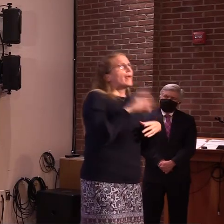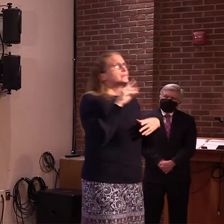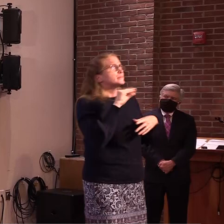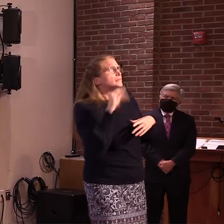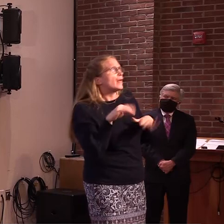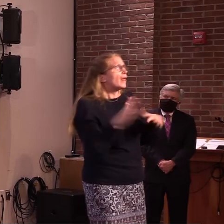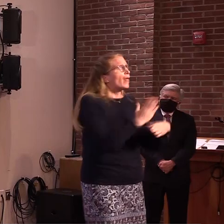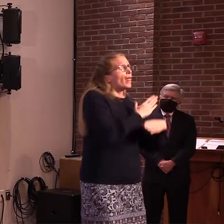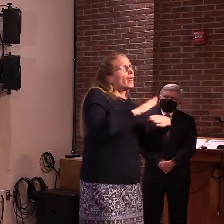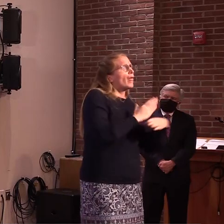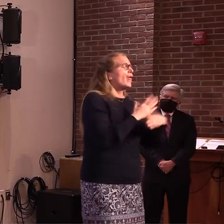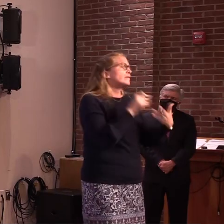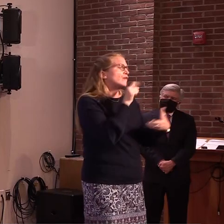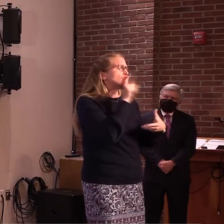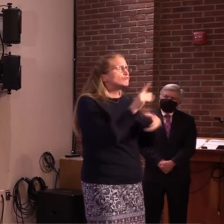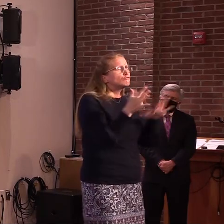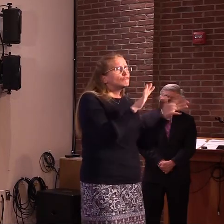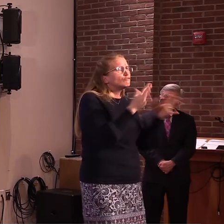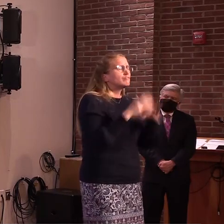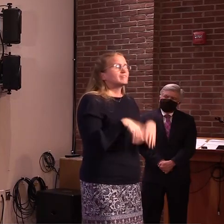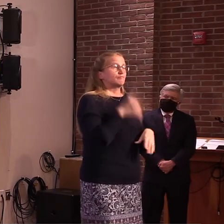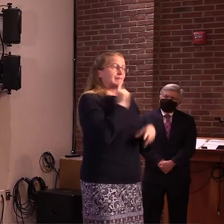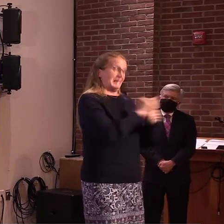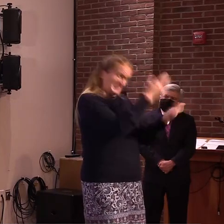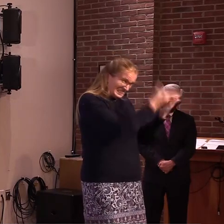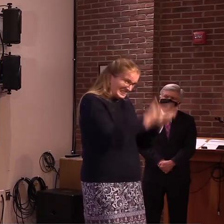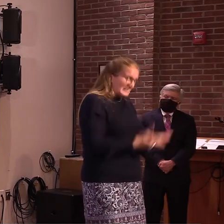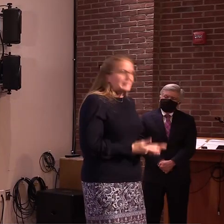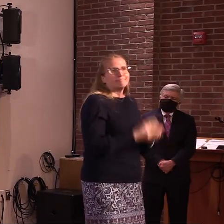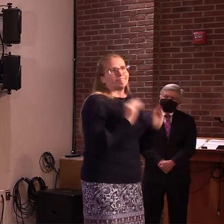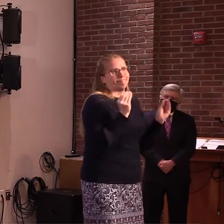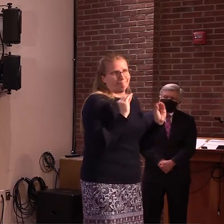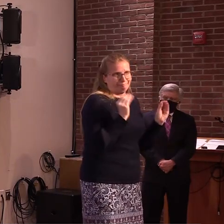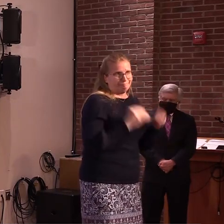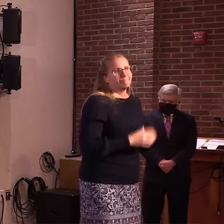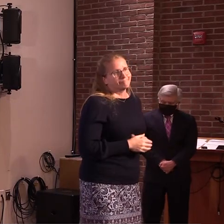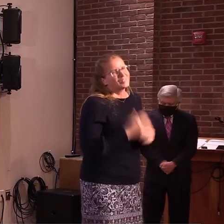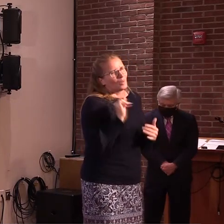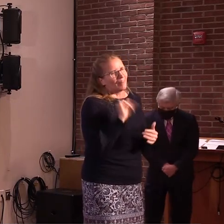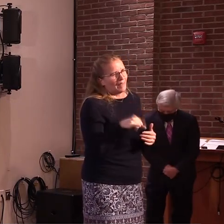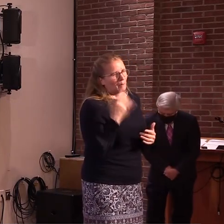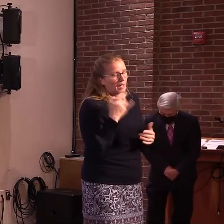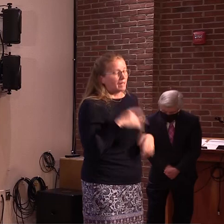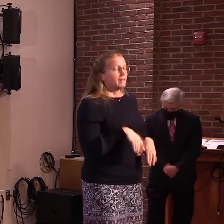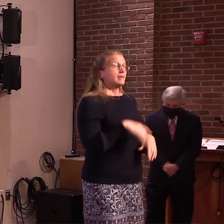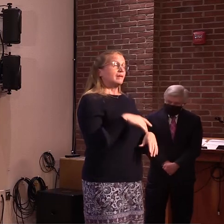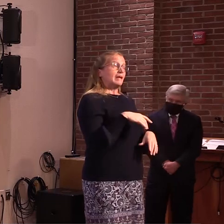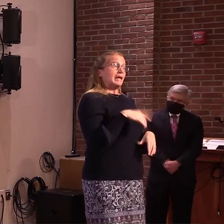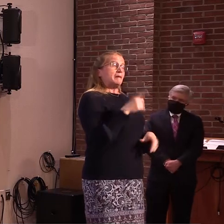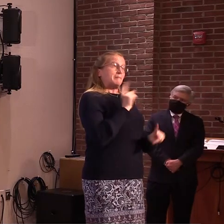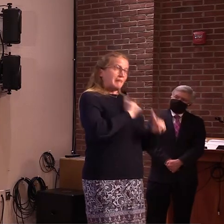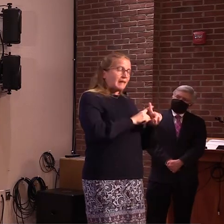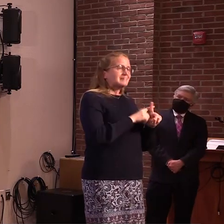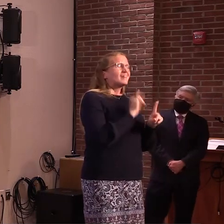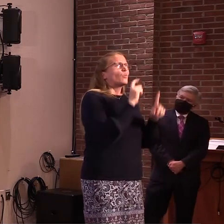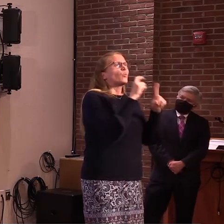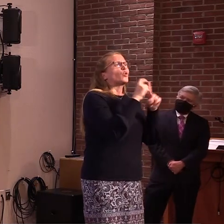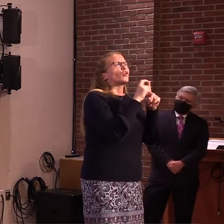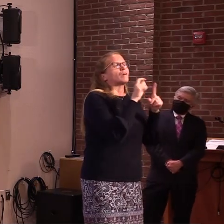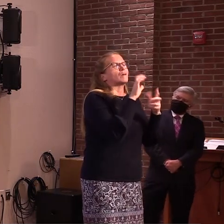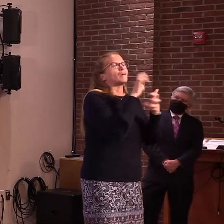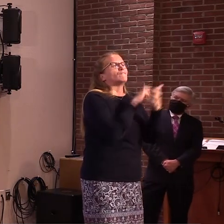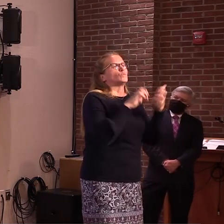the controversy is in the terminology. When a clinician says asymptomatic, it really means